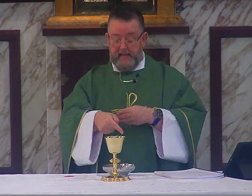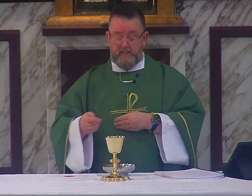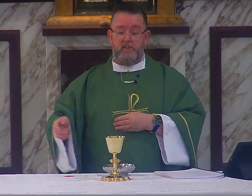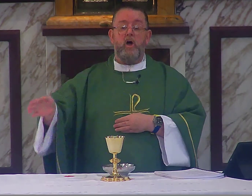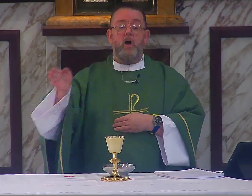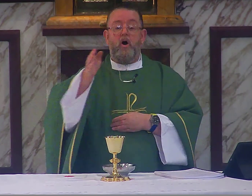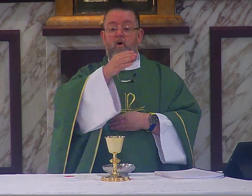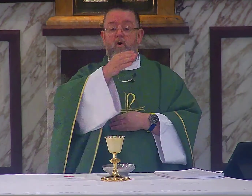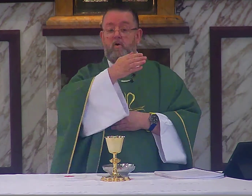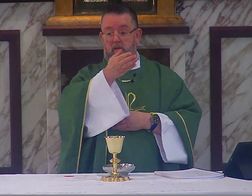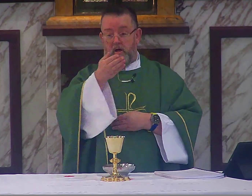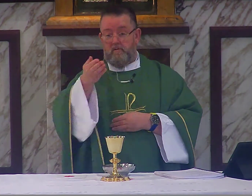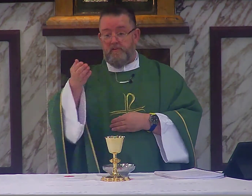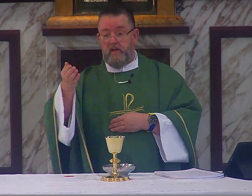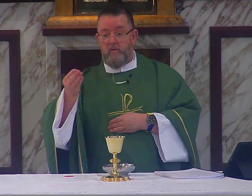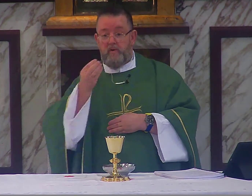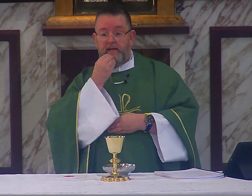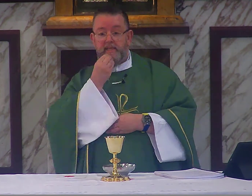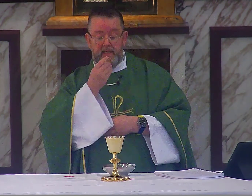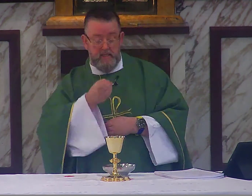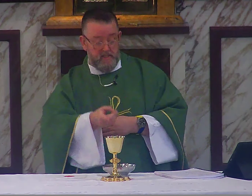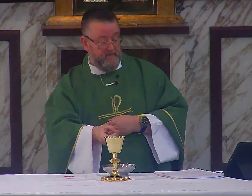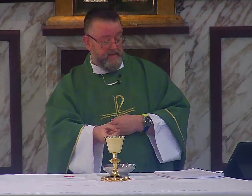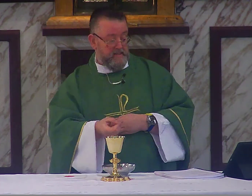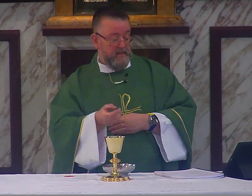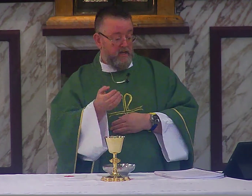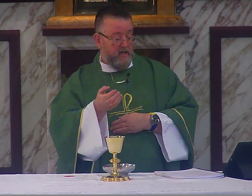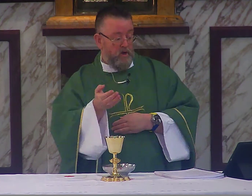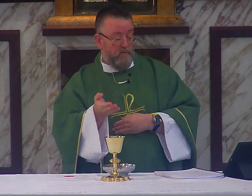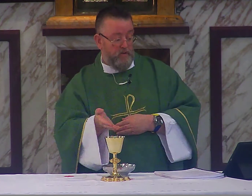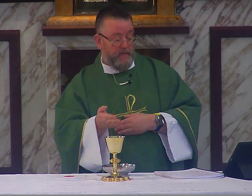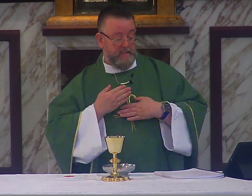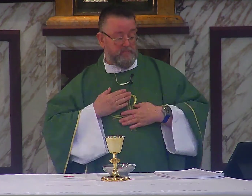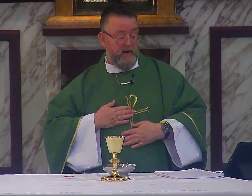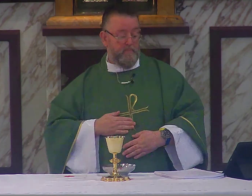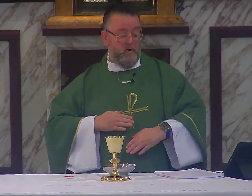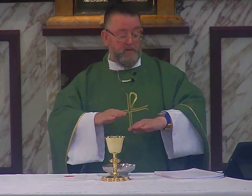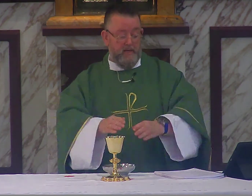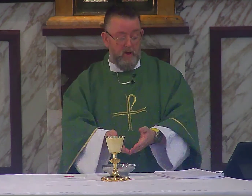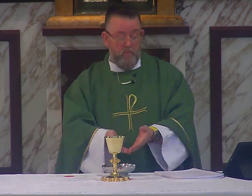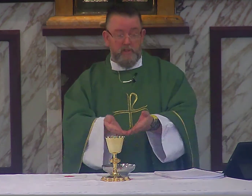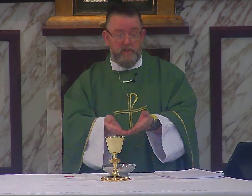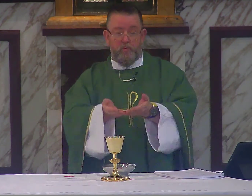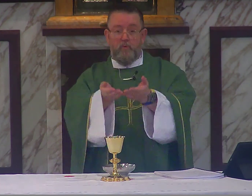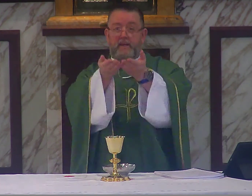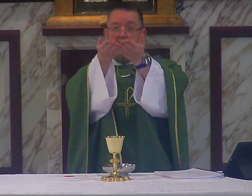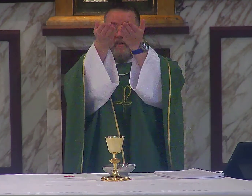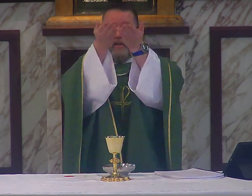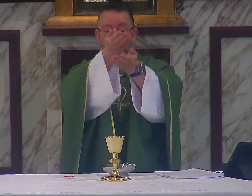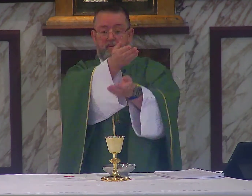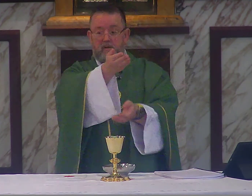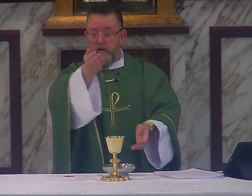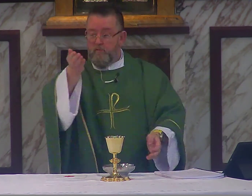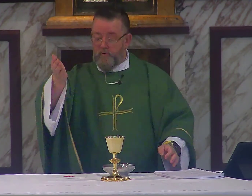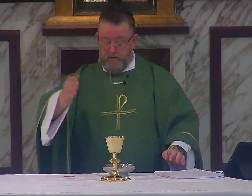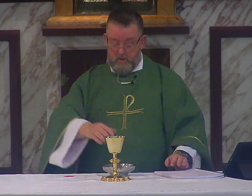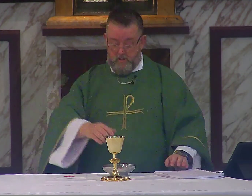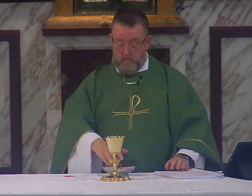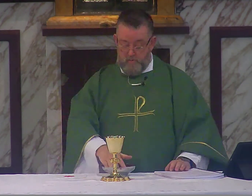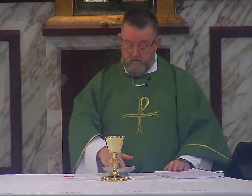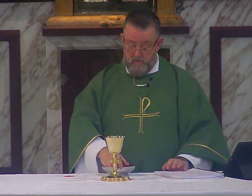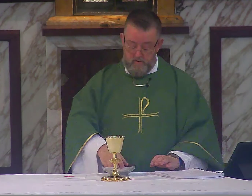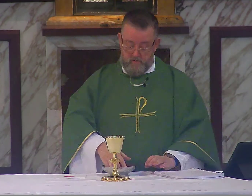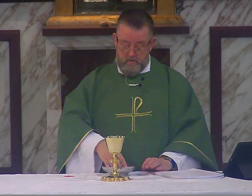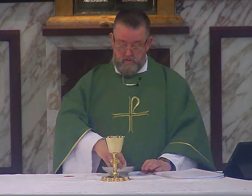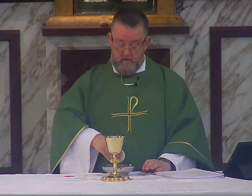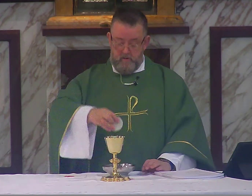"Take this, all of you, and eat of it, for this is my body, which will be given up for you."